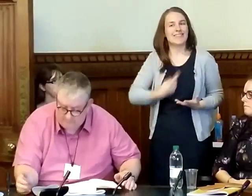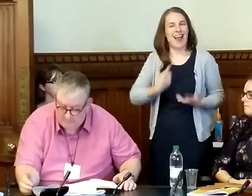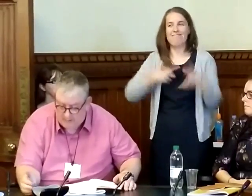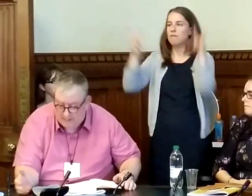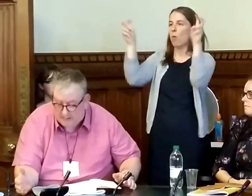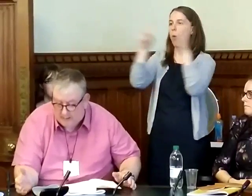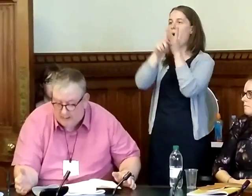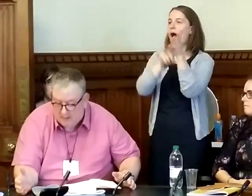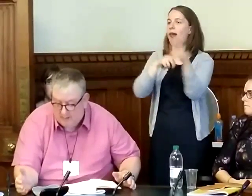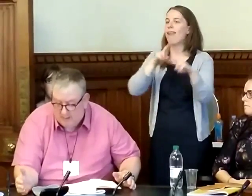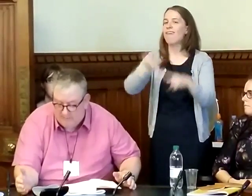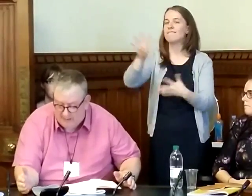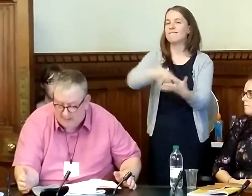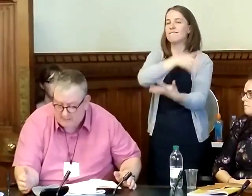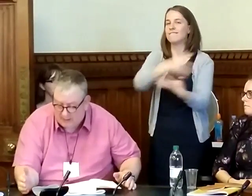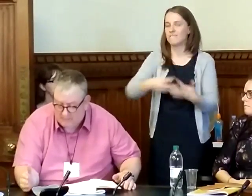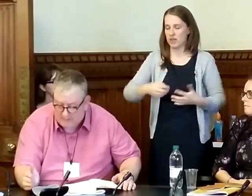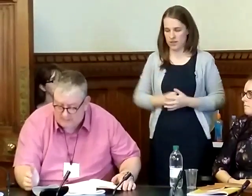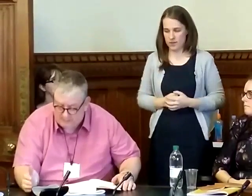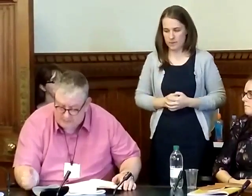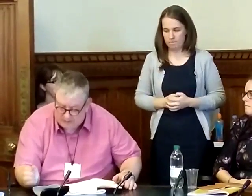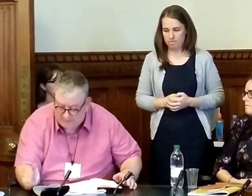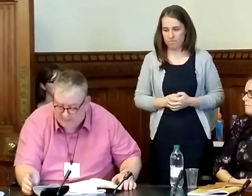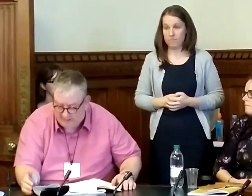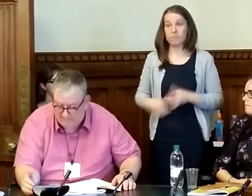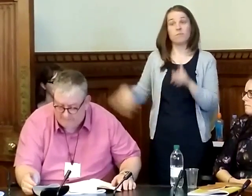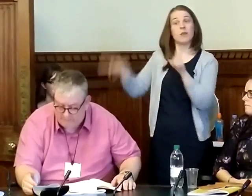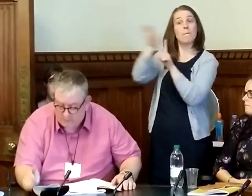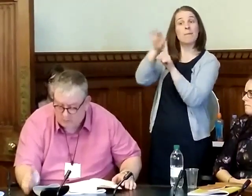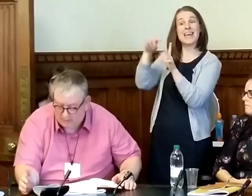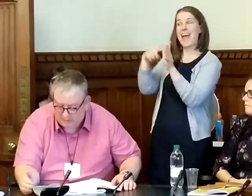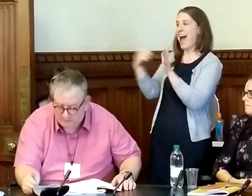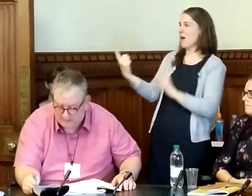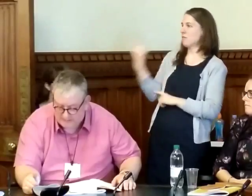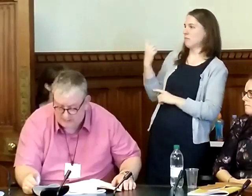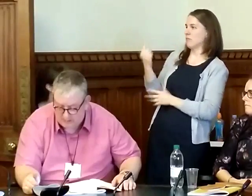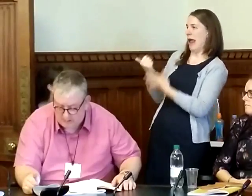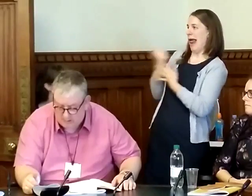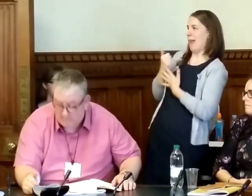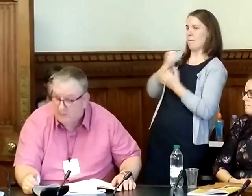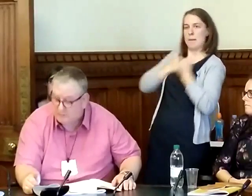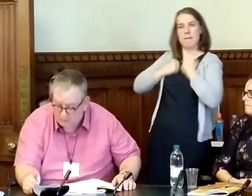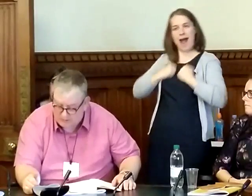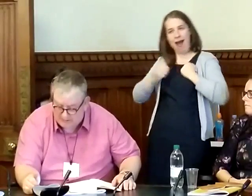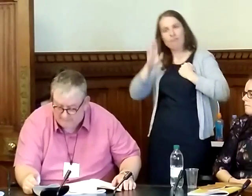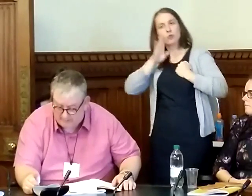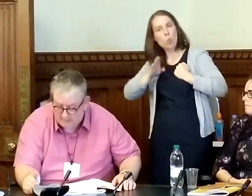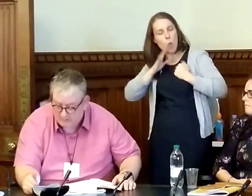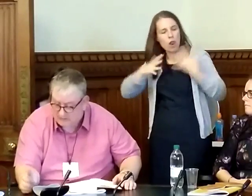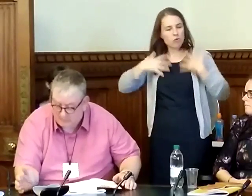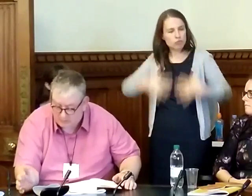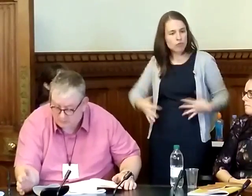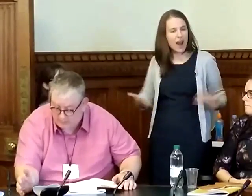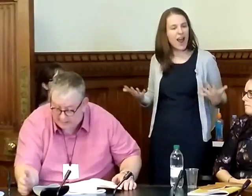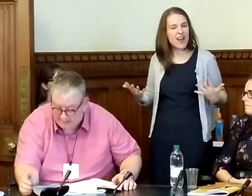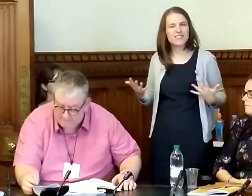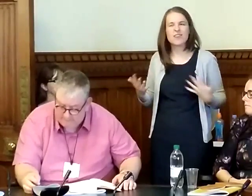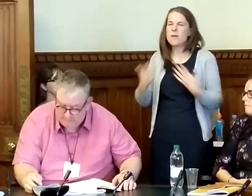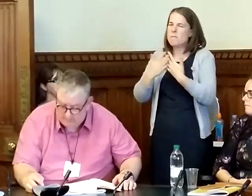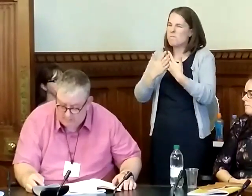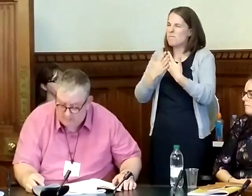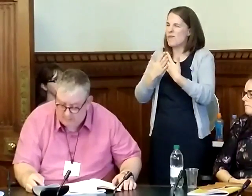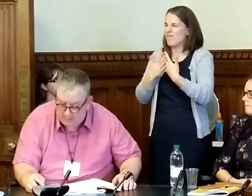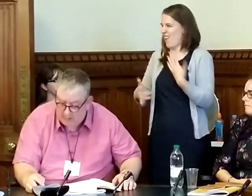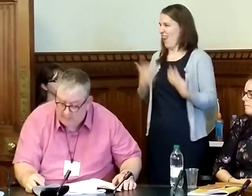ILF. A PA is to help me bathe, toilet, and dress. But there's more to living than just personal